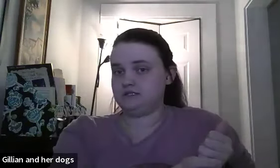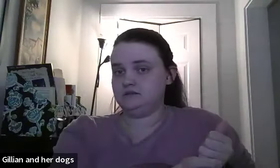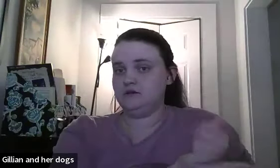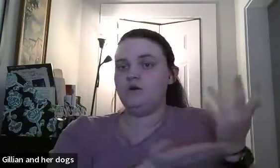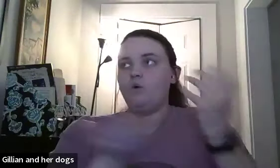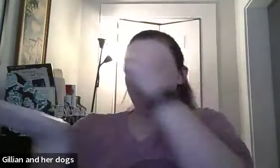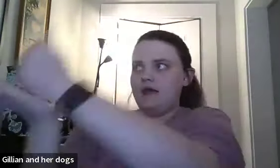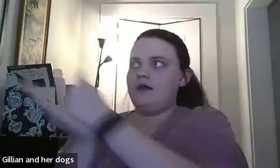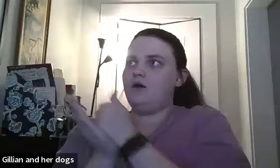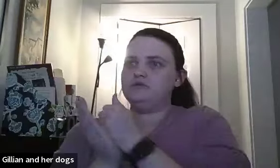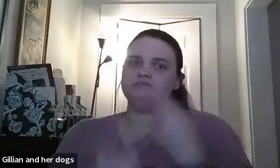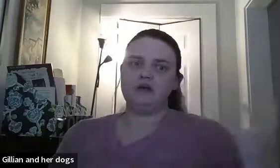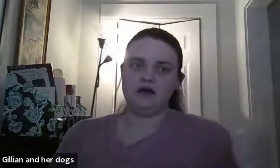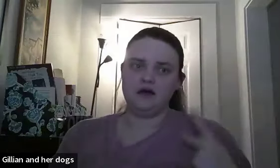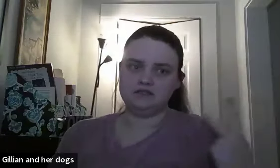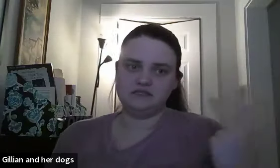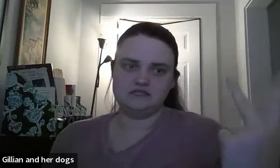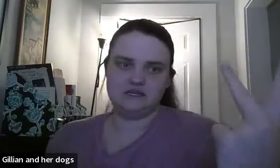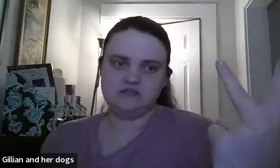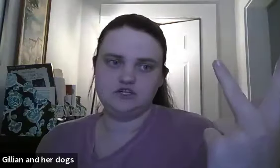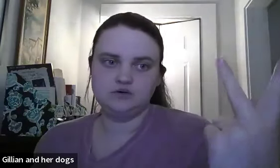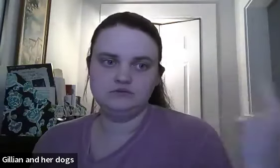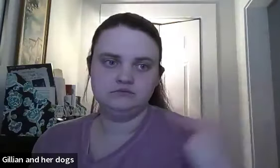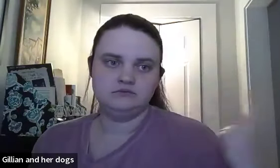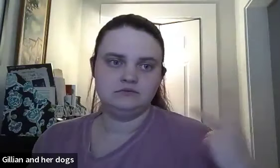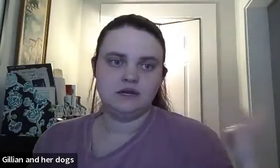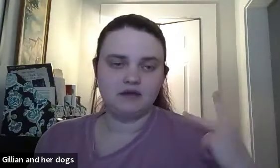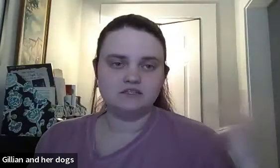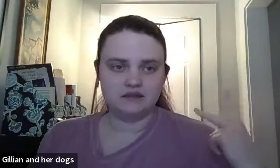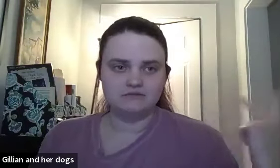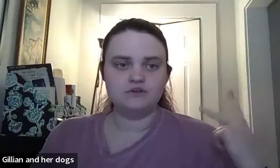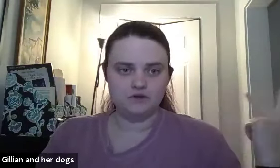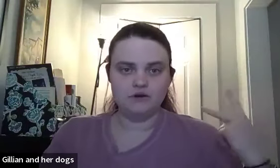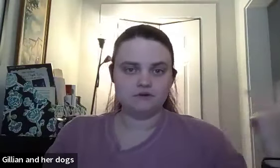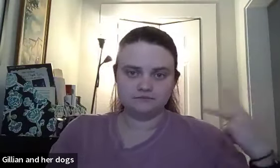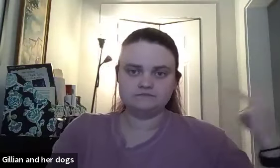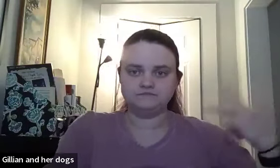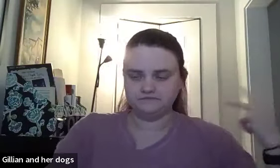us, or help us. It's like a two and bounce back and forth of whoever.